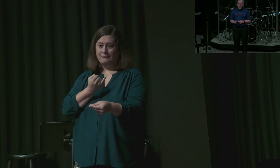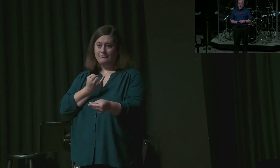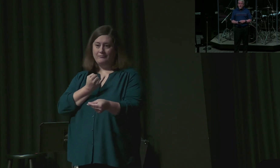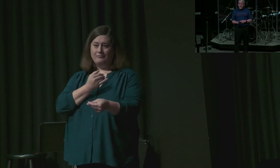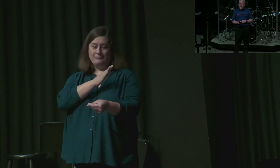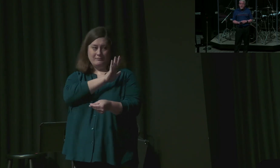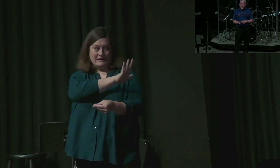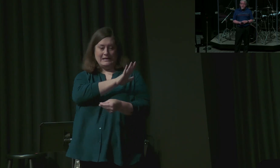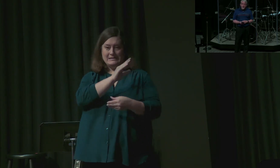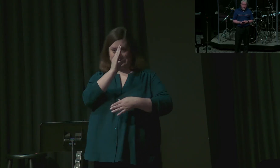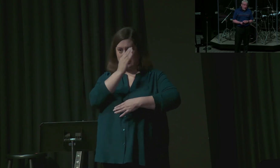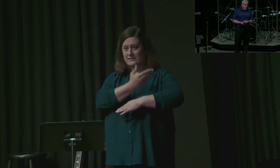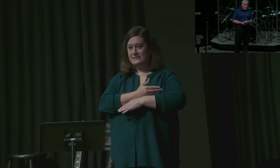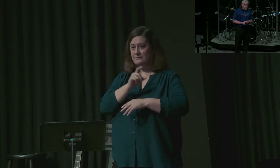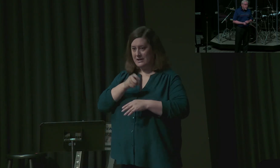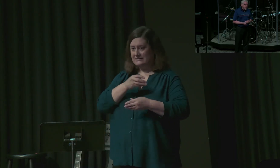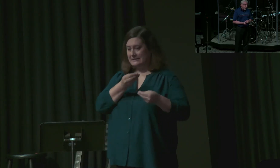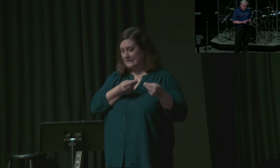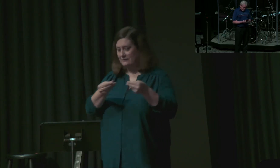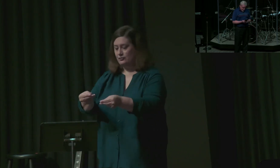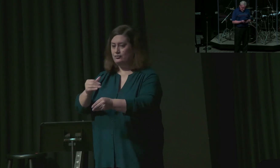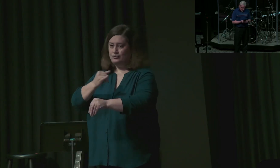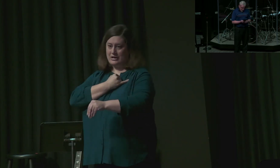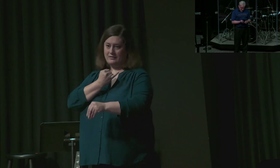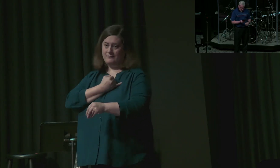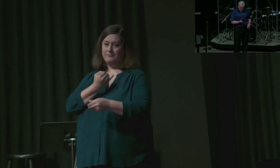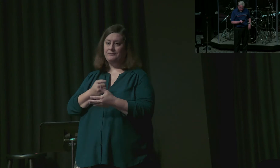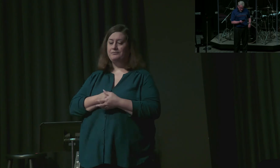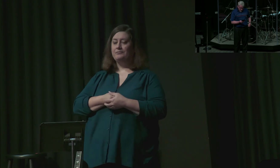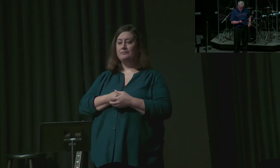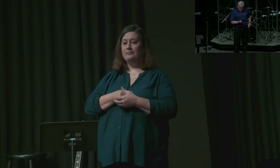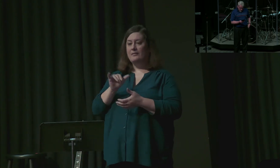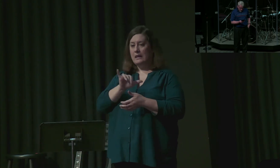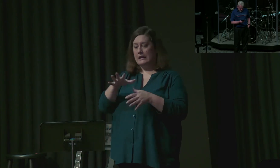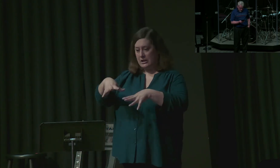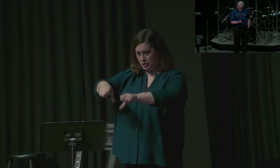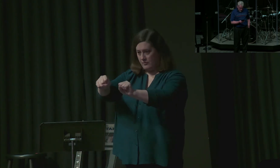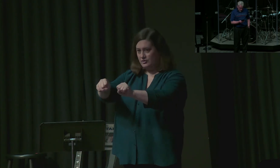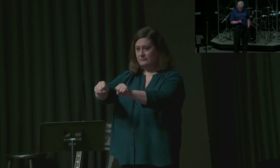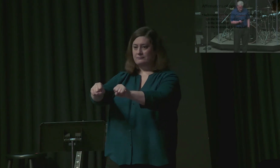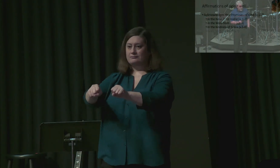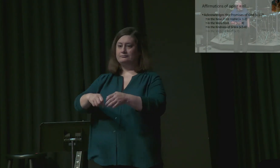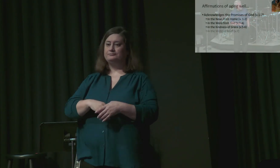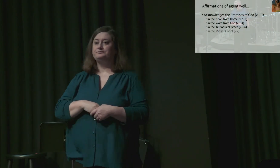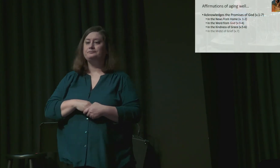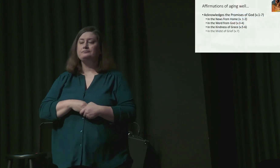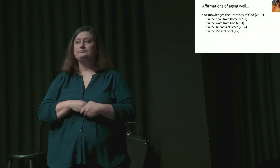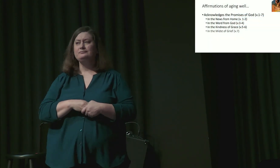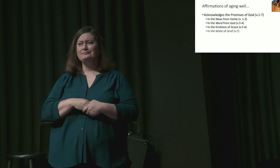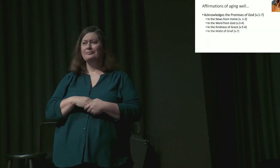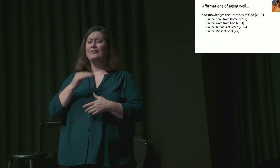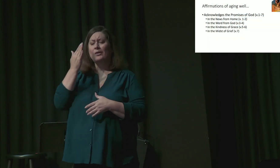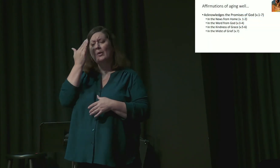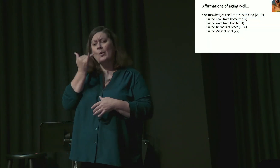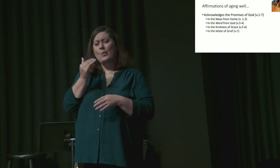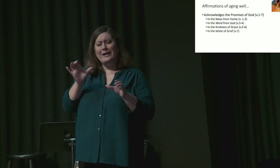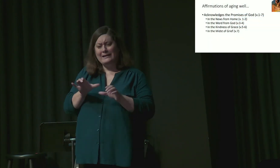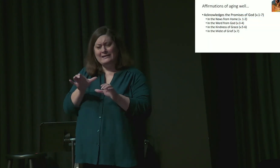But then we see this acknowledgement of the promises of God in the midst of grief. Why does he do